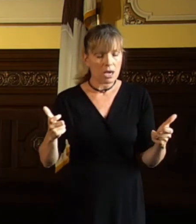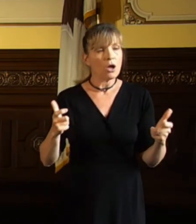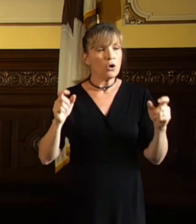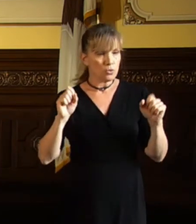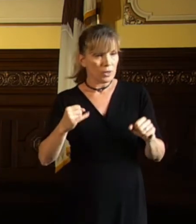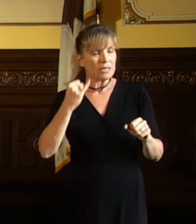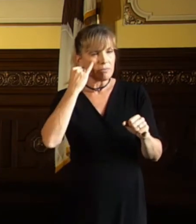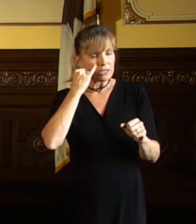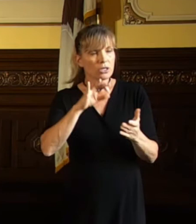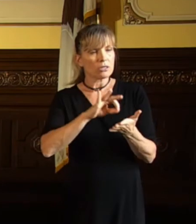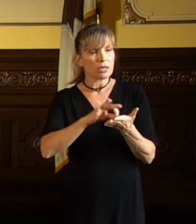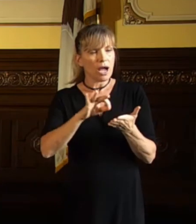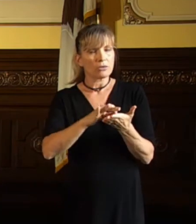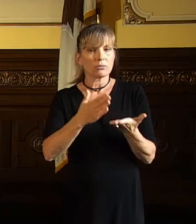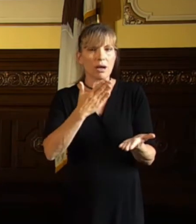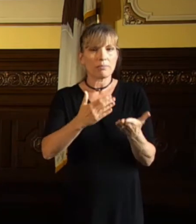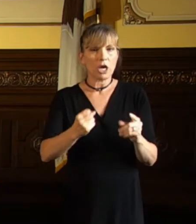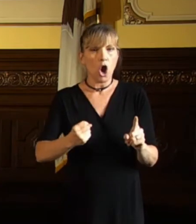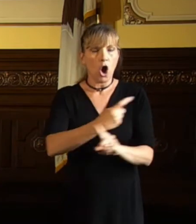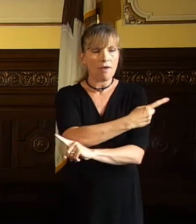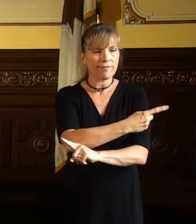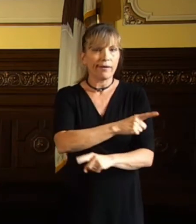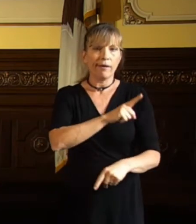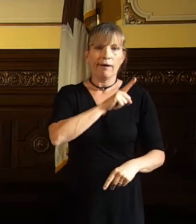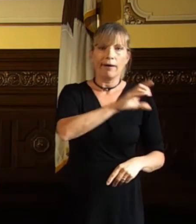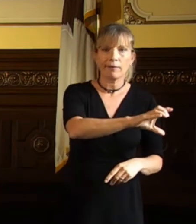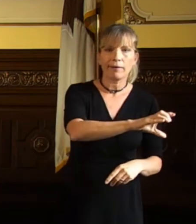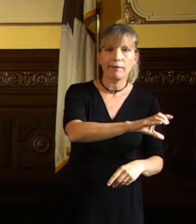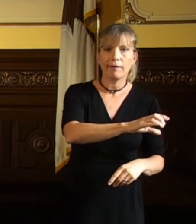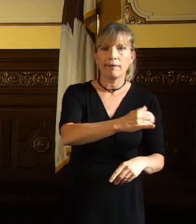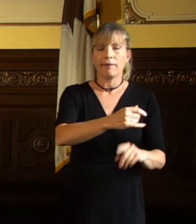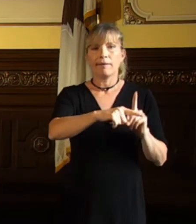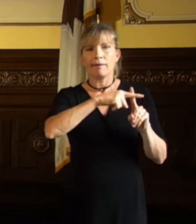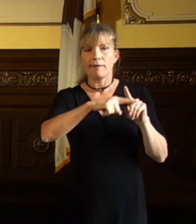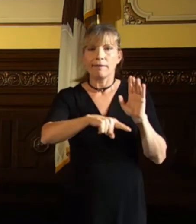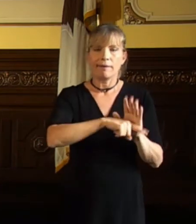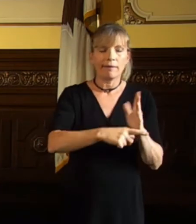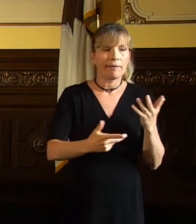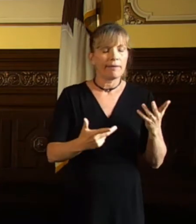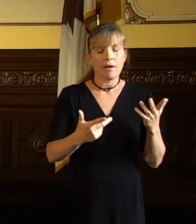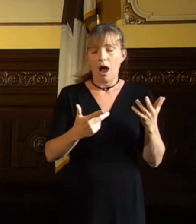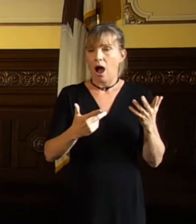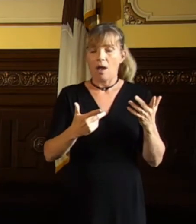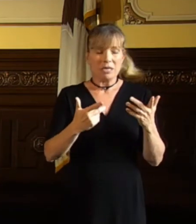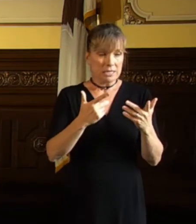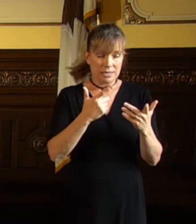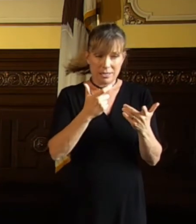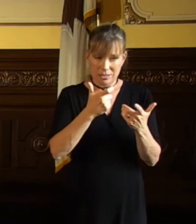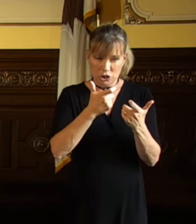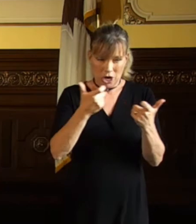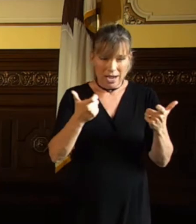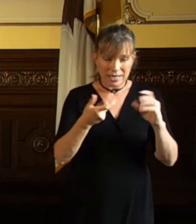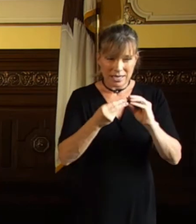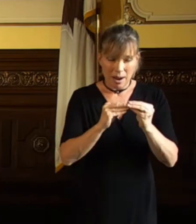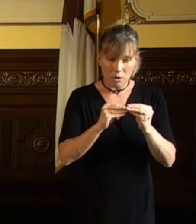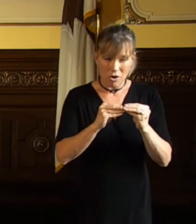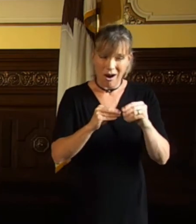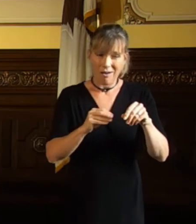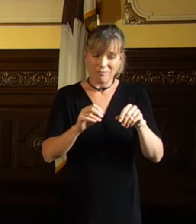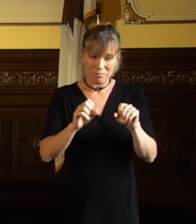counts off by, 100 here or there. And out of a giant denominator of